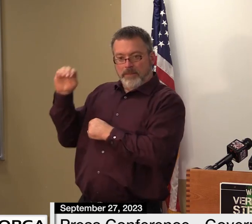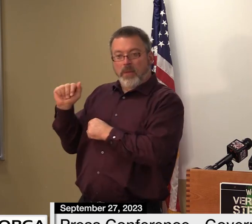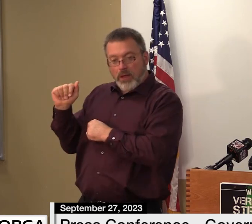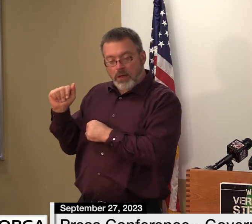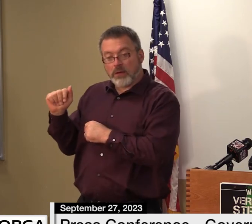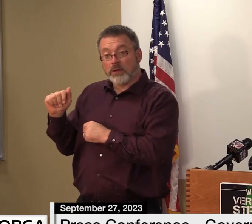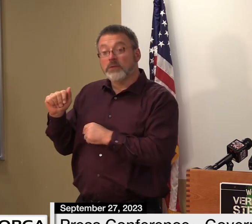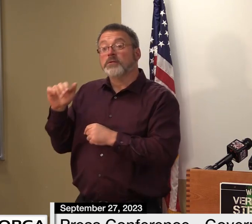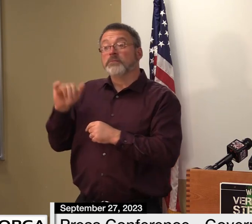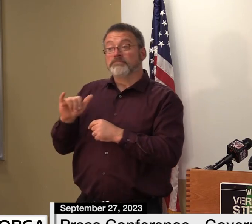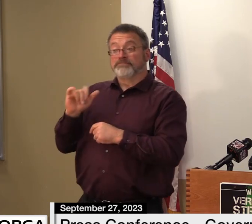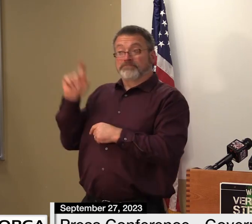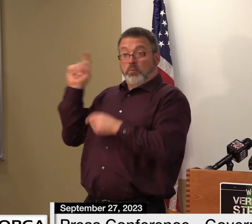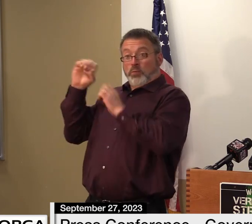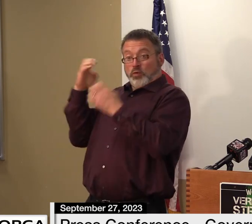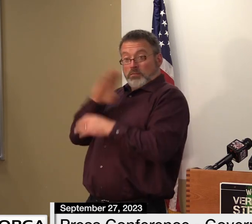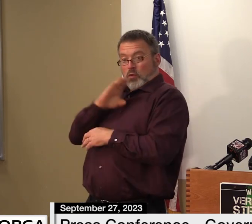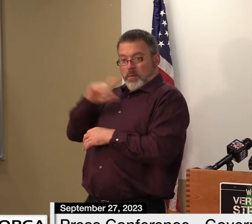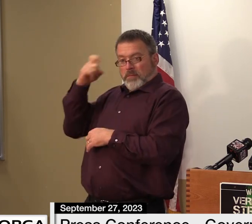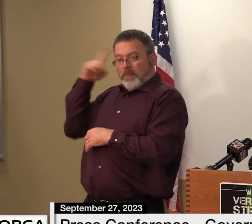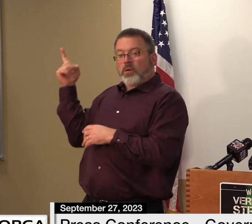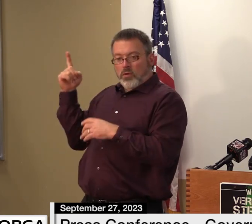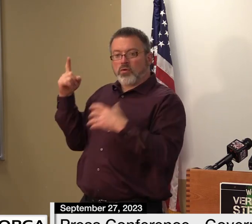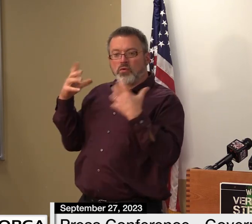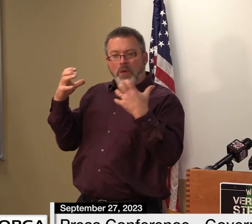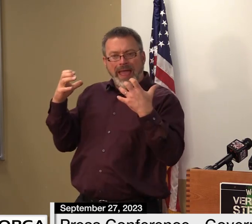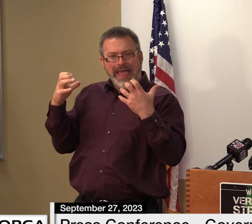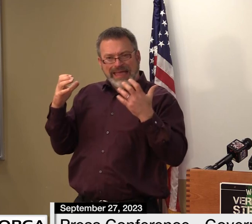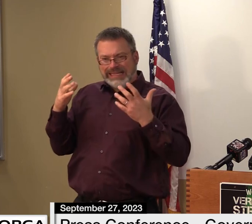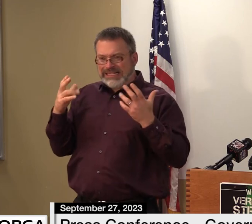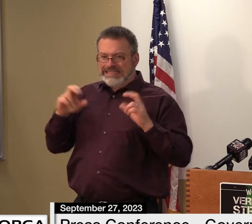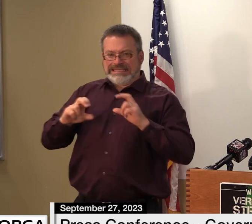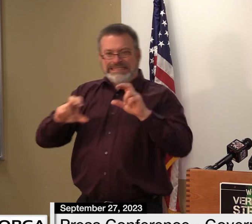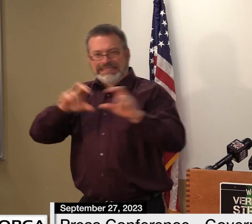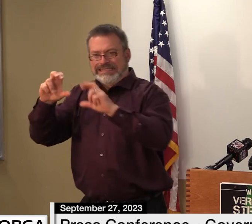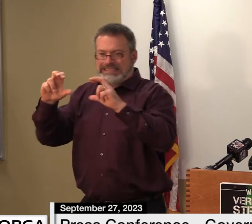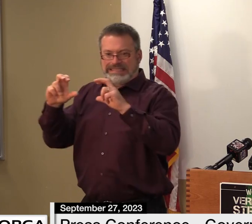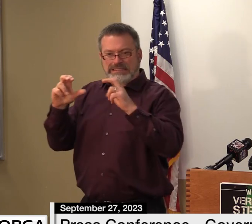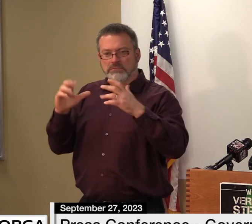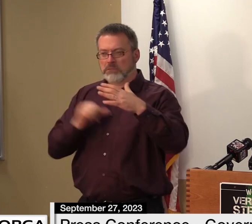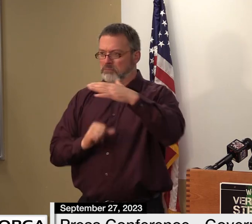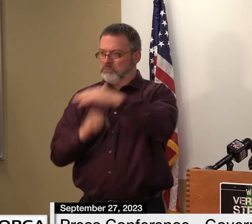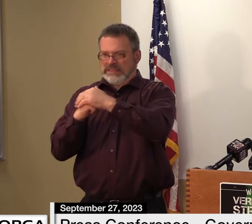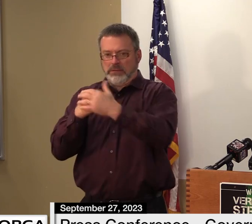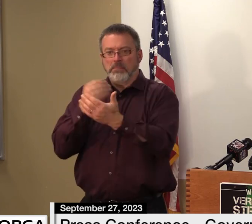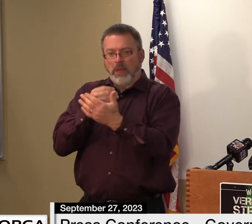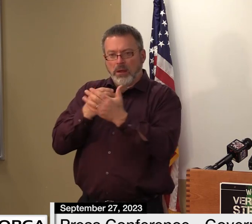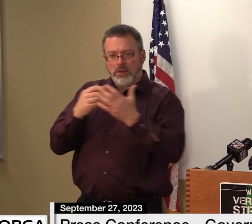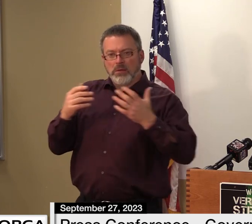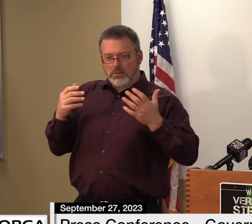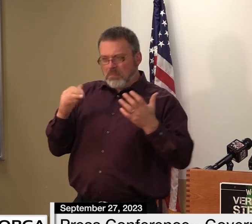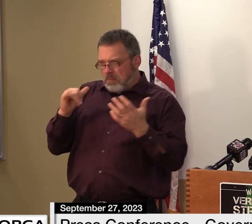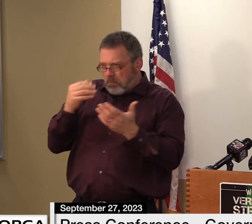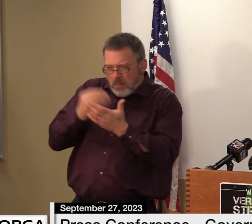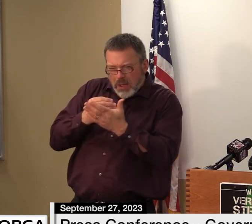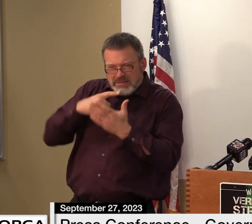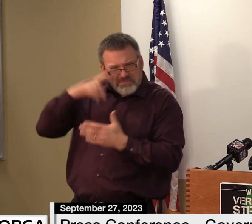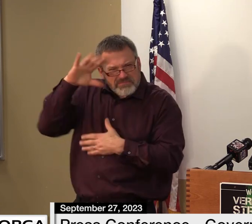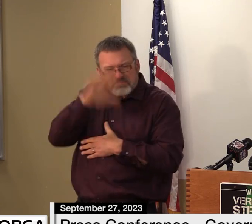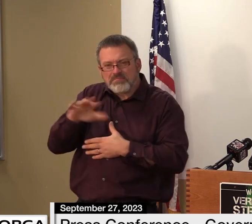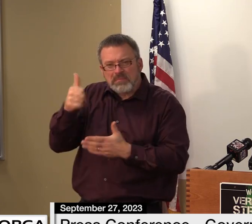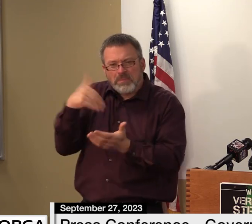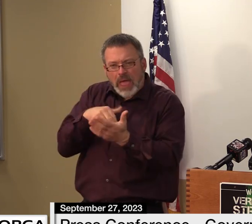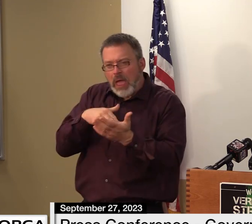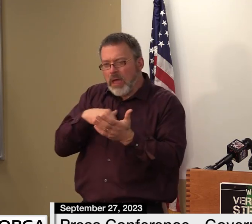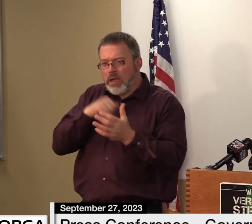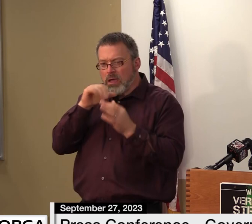to maximize that award at $10,000. So there's a significant support available to folks. It's available for